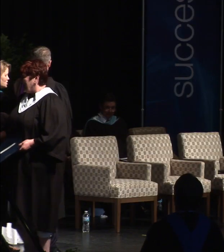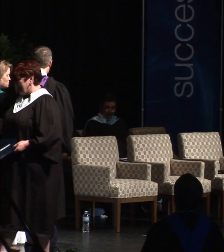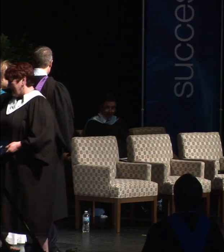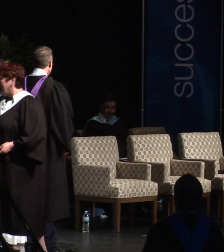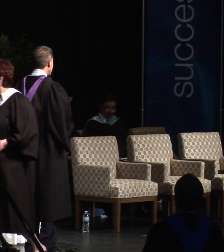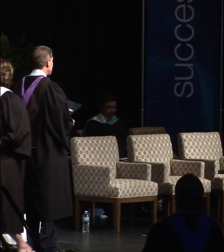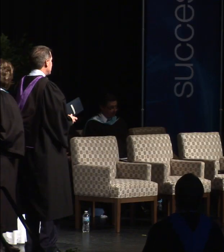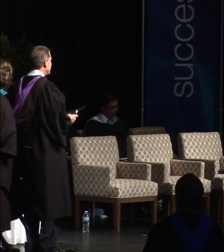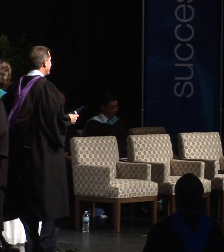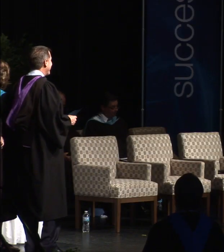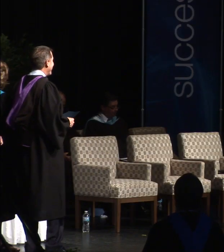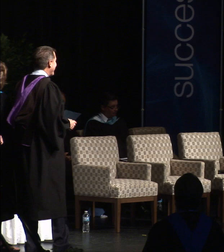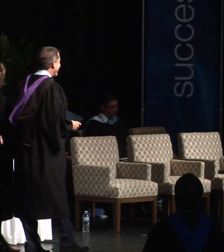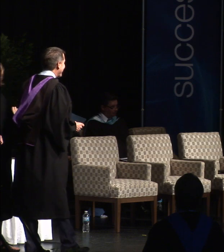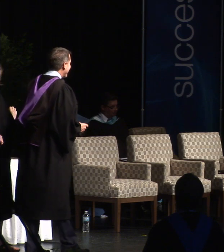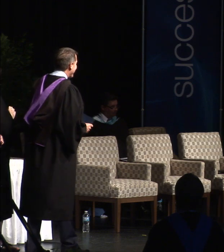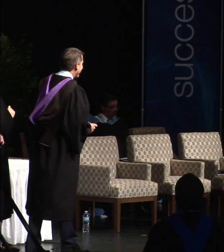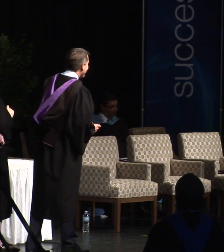Charmaine Wasmer.